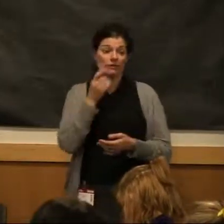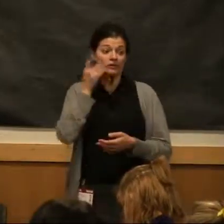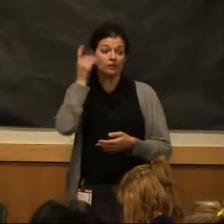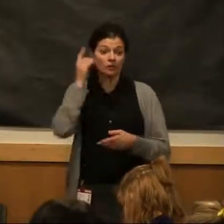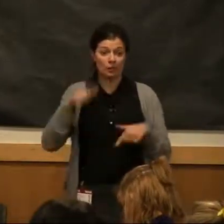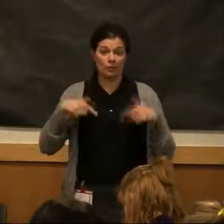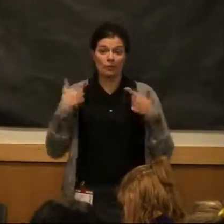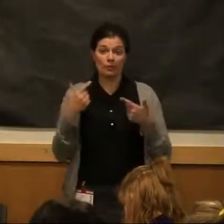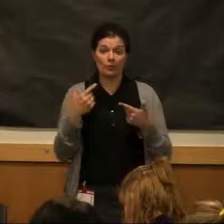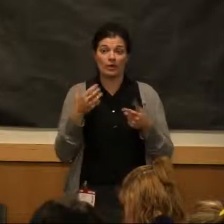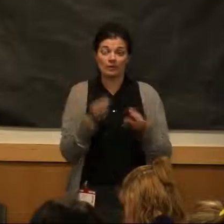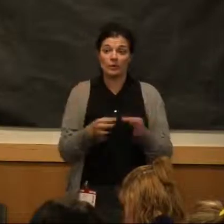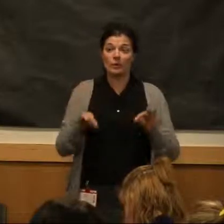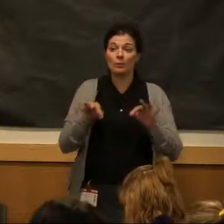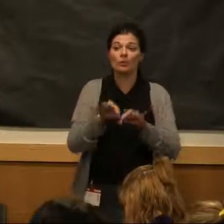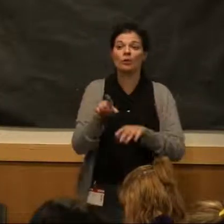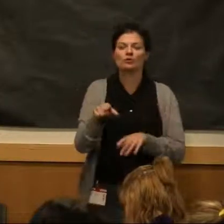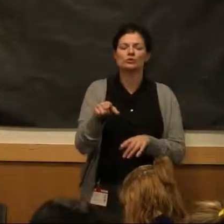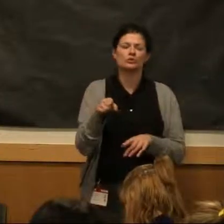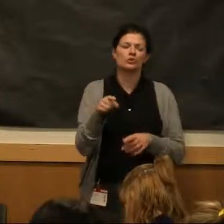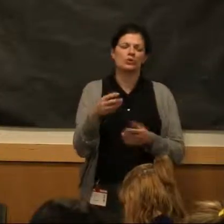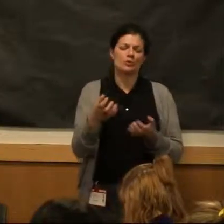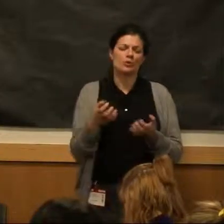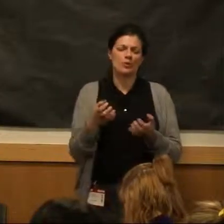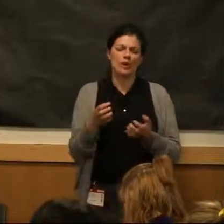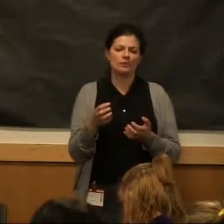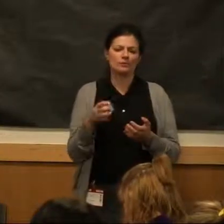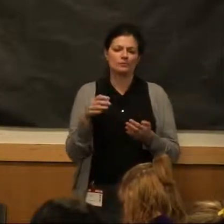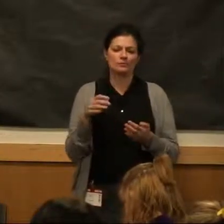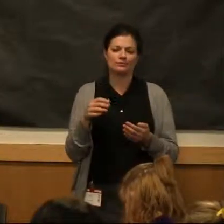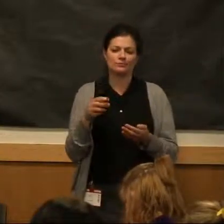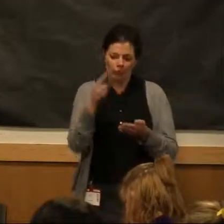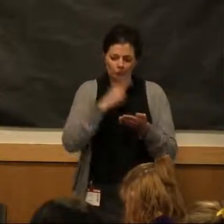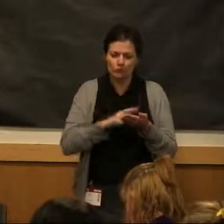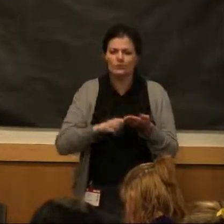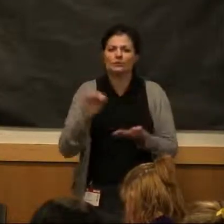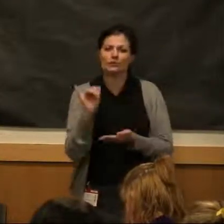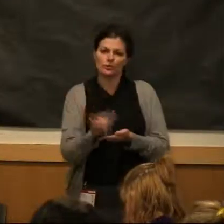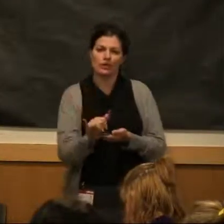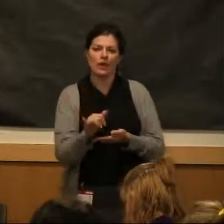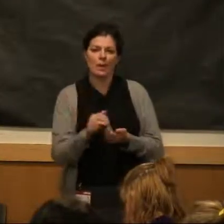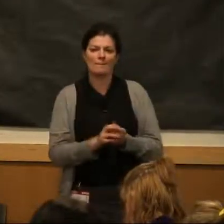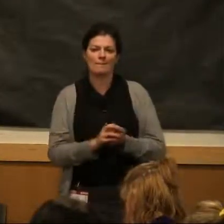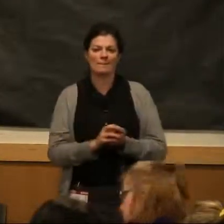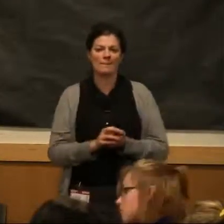that requirement is for the schools that you are looking at for college as well.